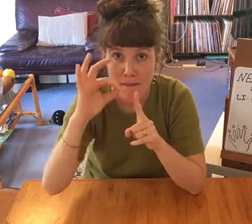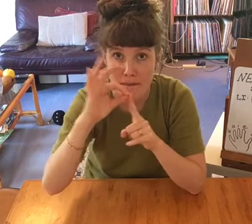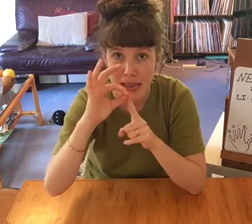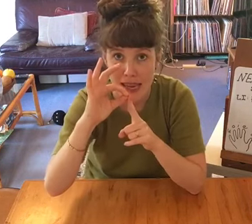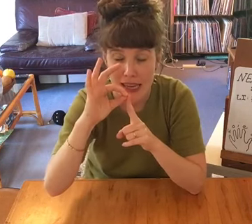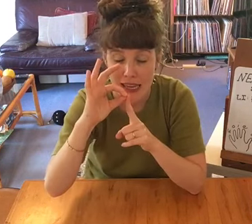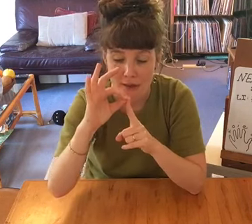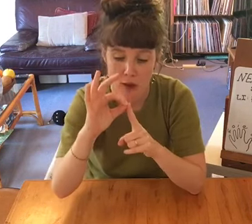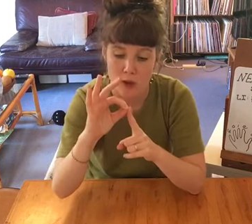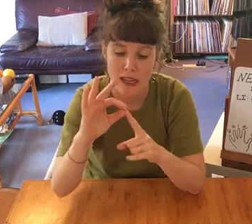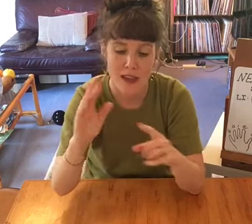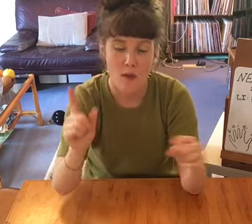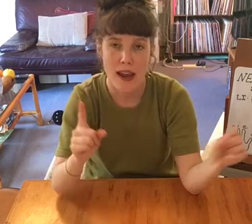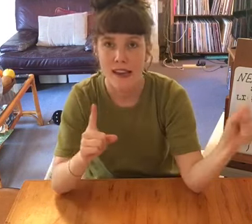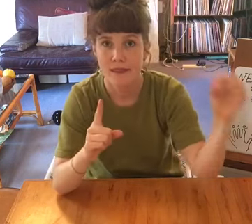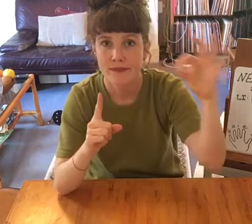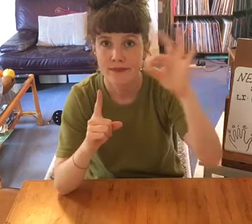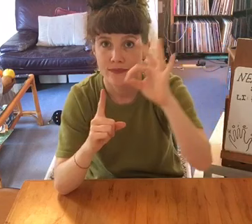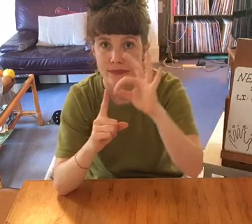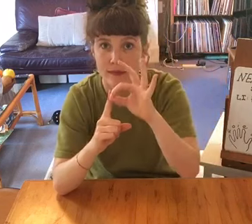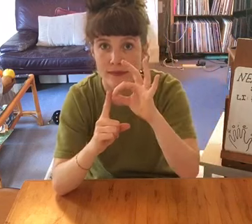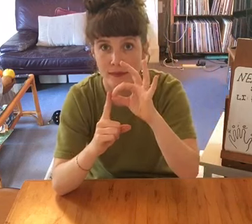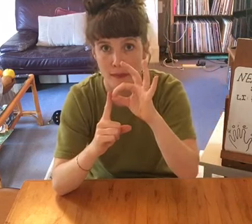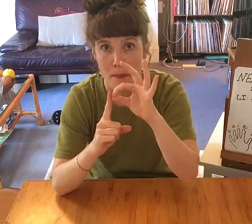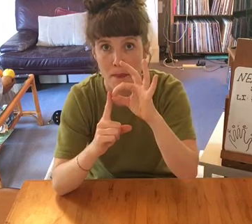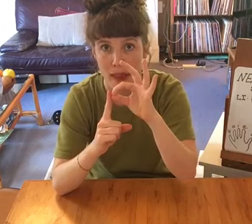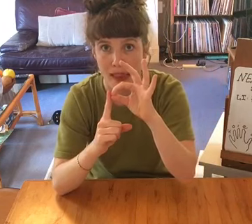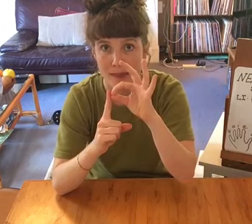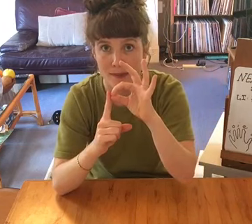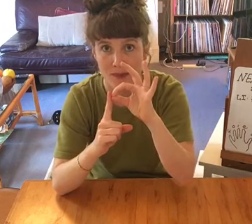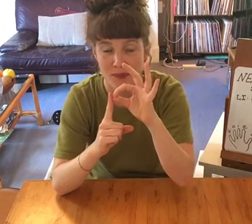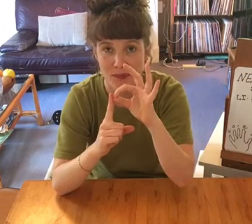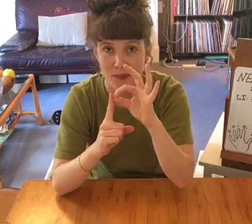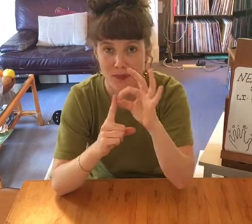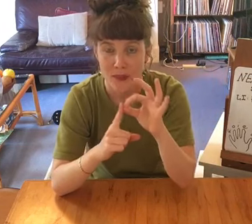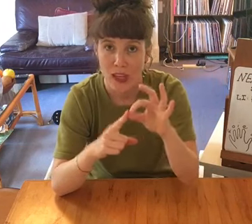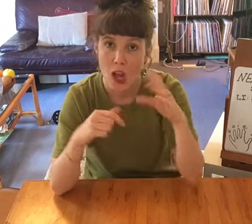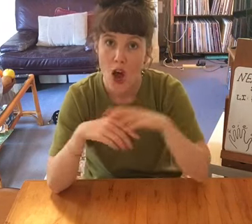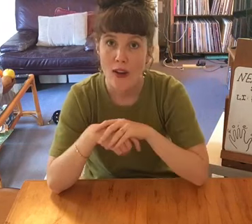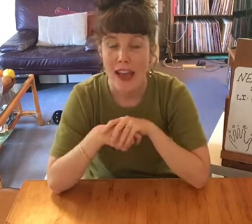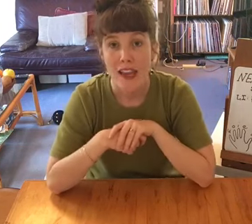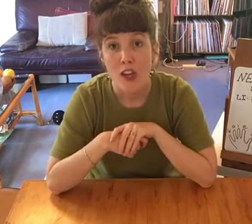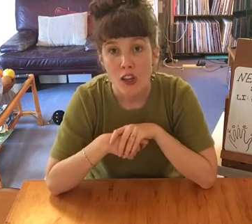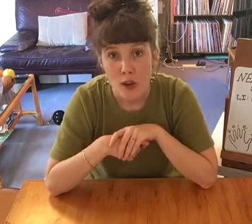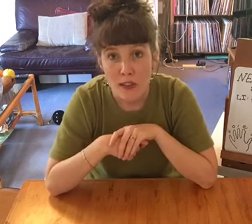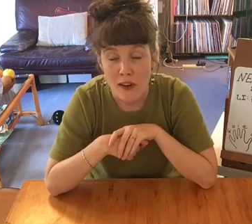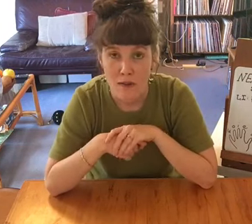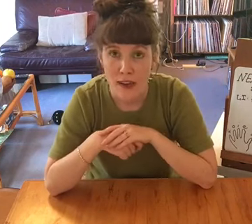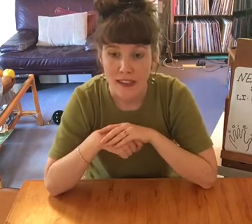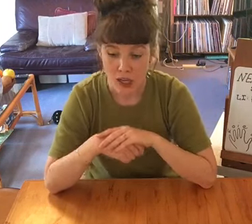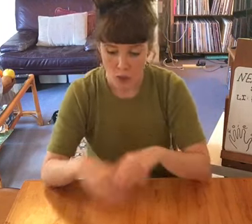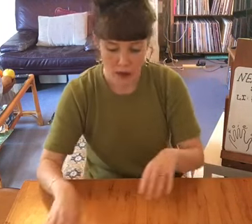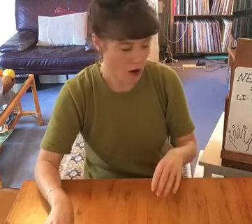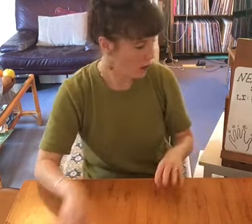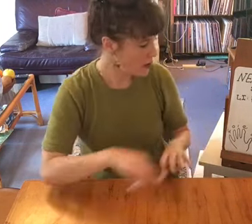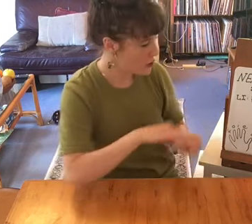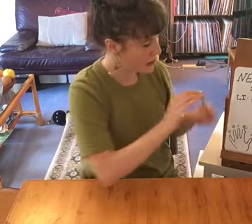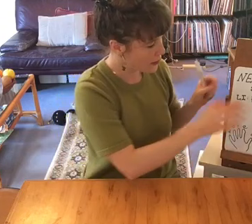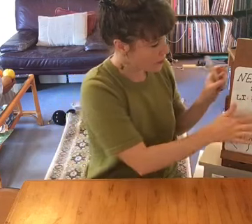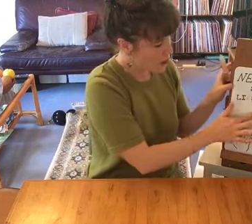P. If you're doing the other way, P. Okay, Q's a lot of fun. We're not going to do a little Q with